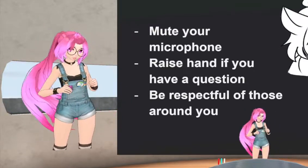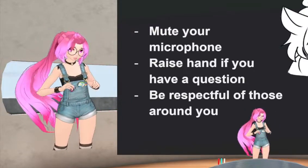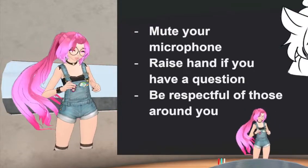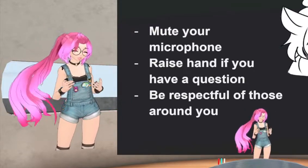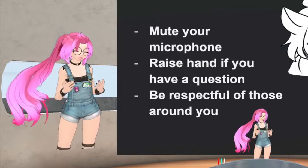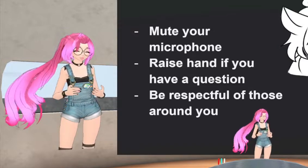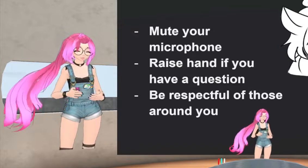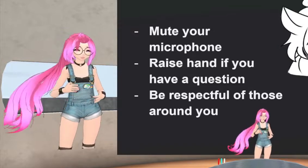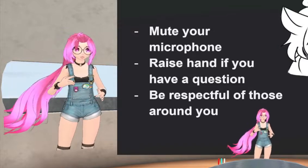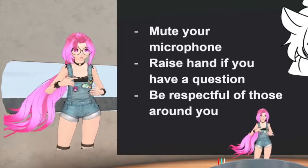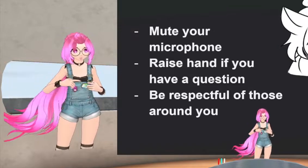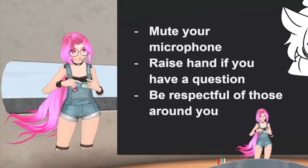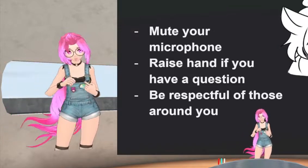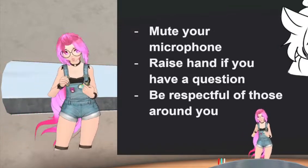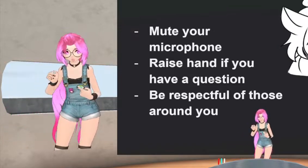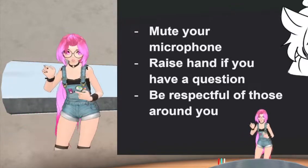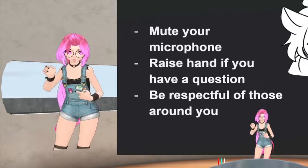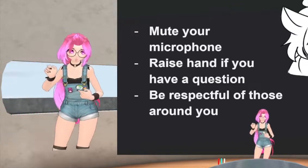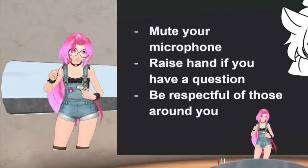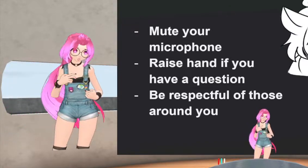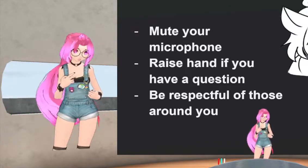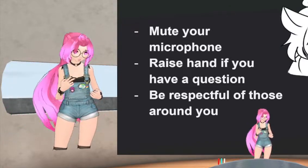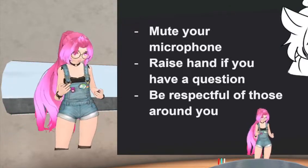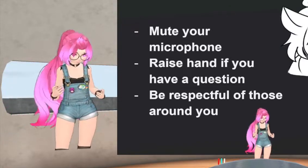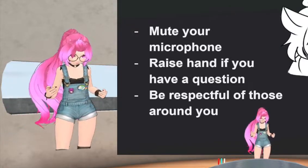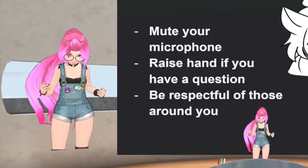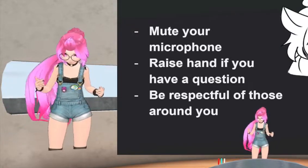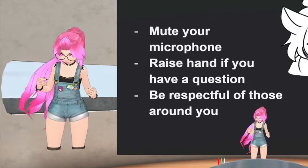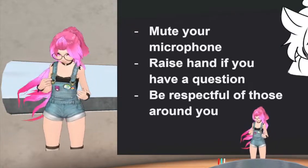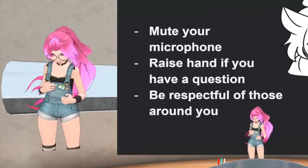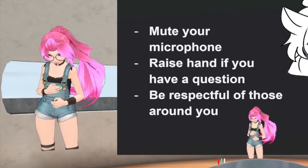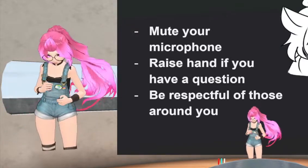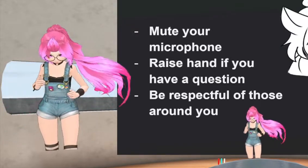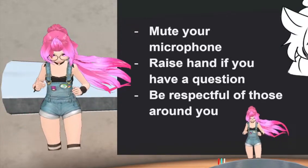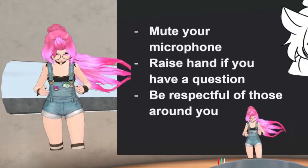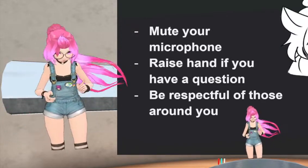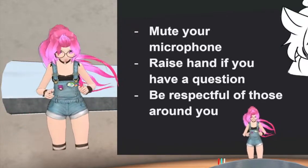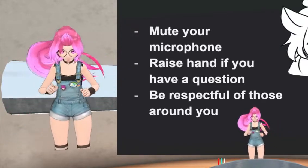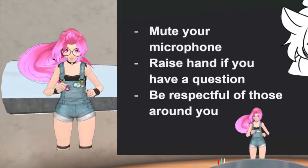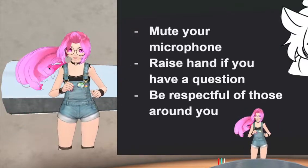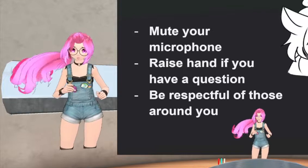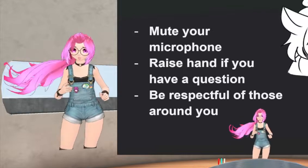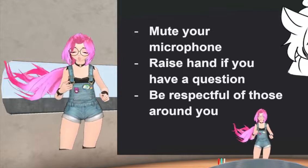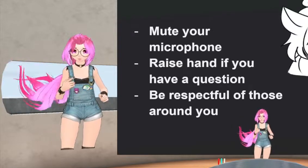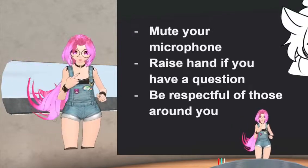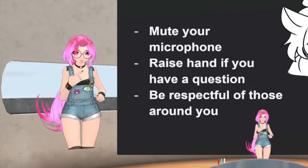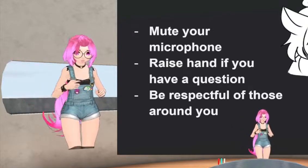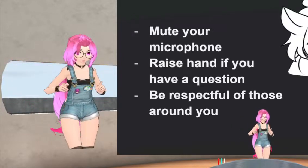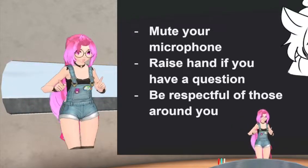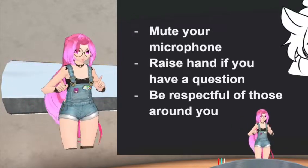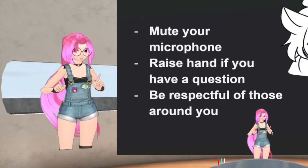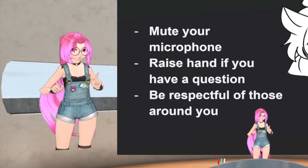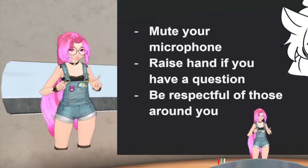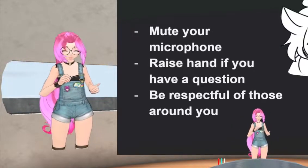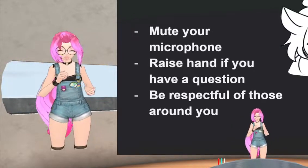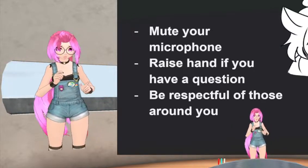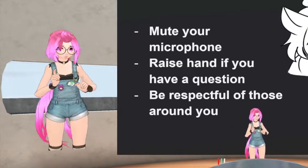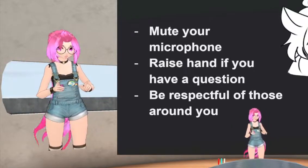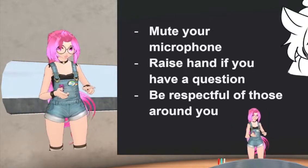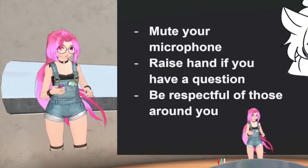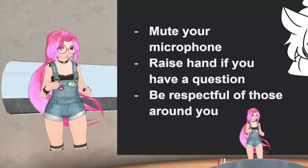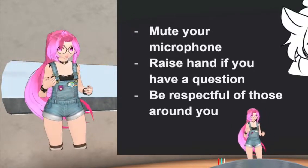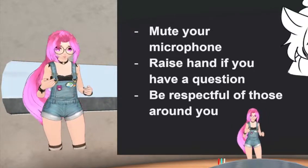majority of the class. And it's not that I don't want to hear your lovely voices. I love it when you guys jump in on questions. So if I say, like, who